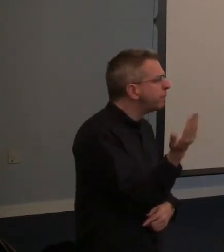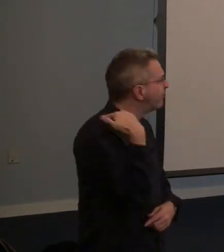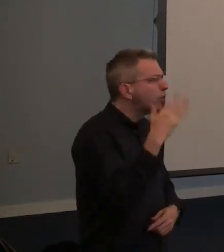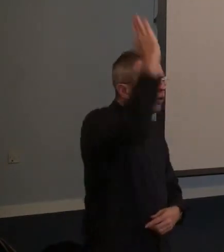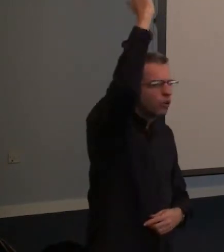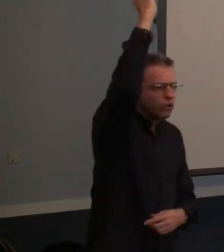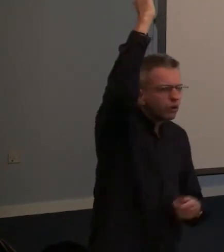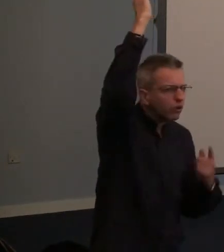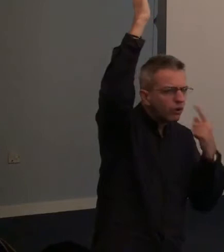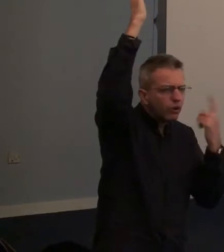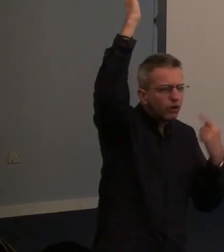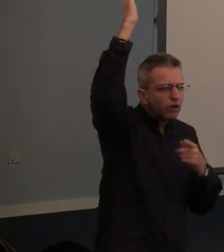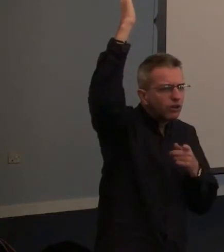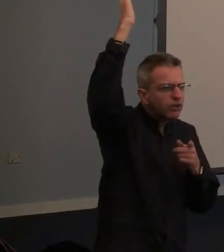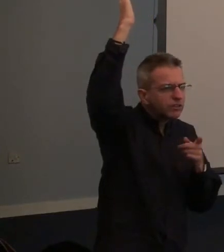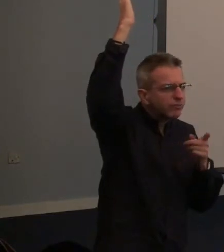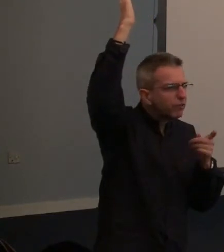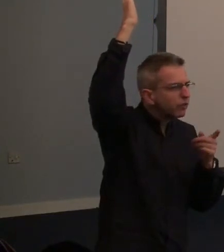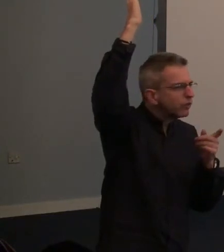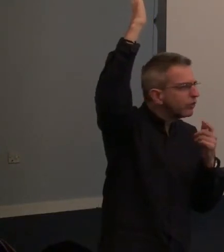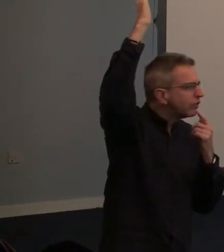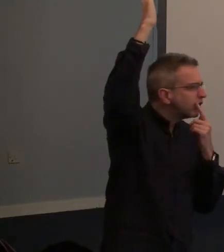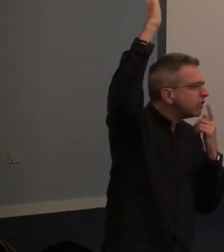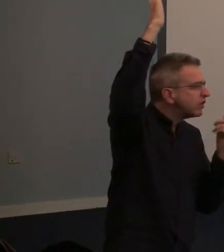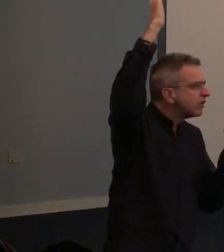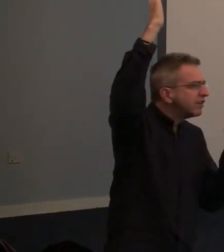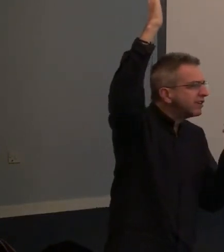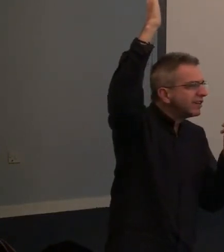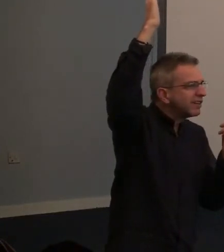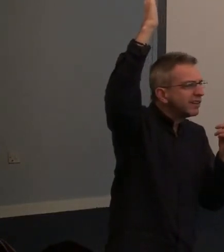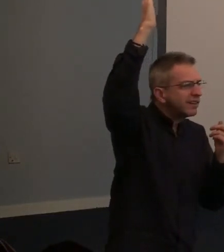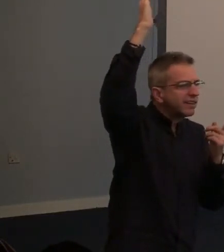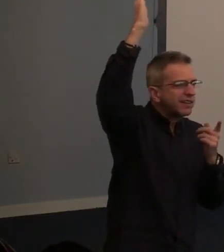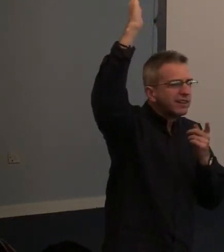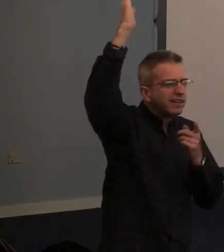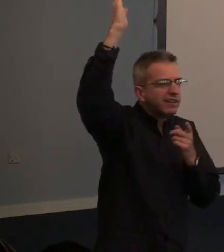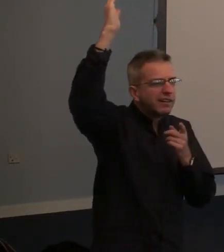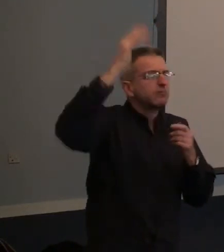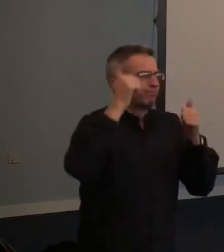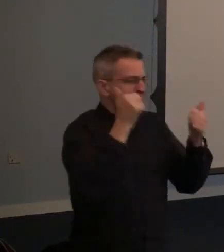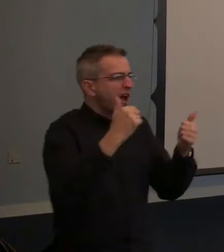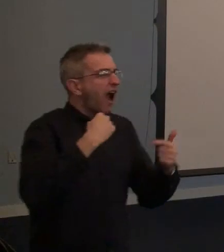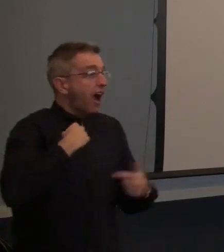Are any of you maybe familiar with this? Anyone? Hands up if you're familiar with this. You've seen this before? Okay.